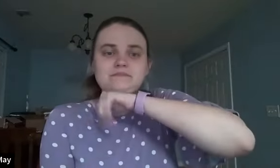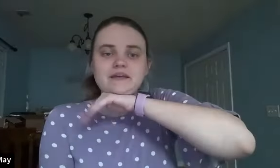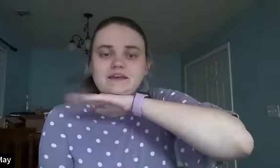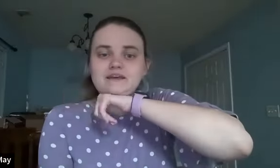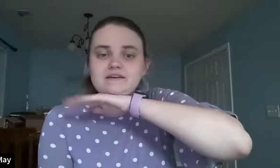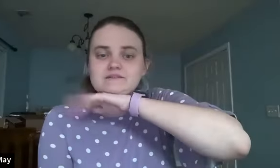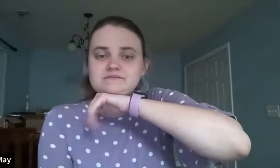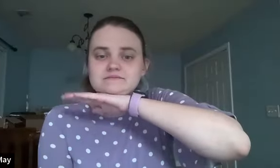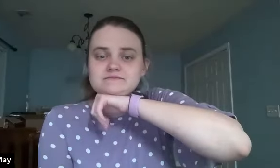pig.